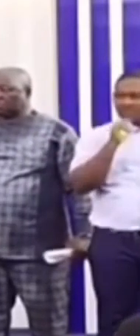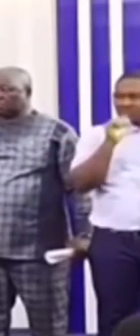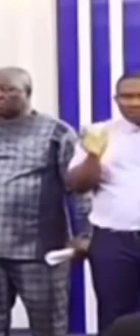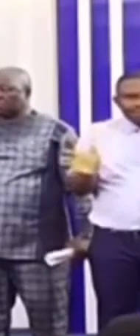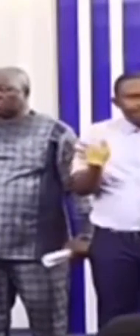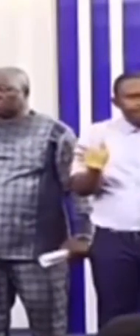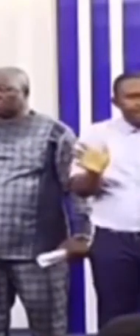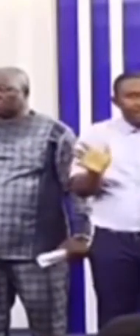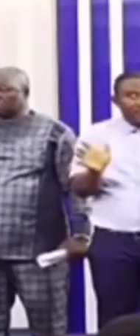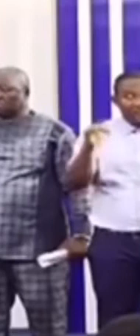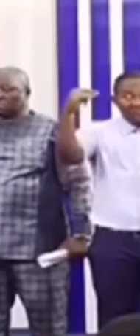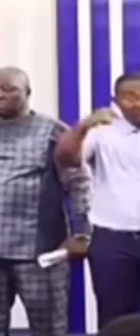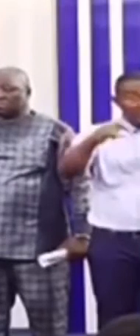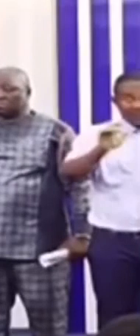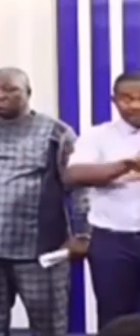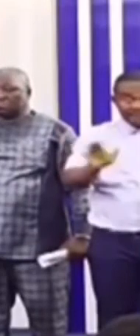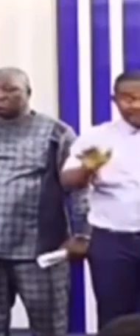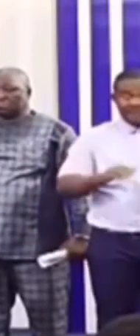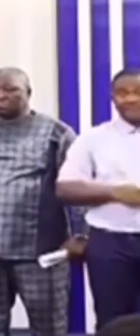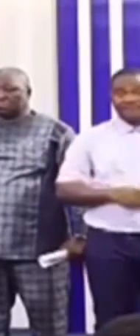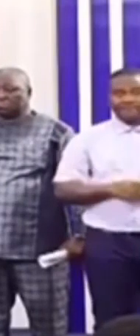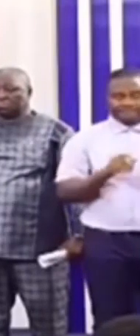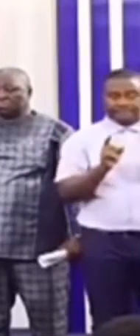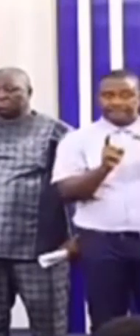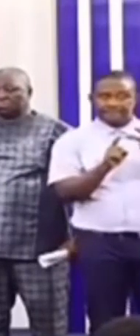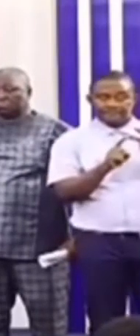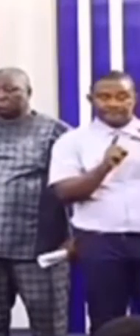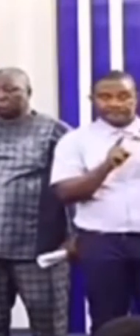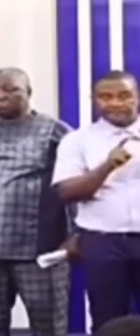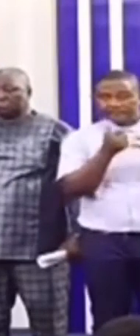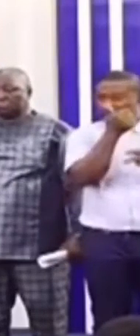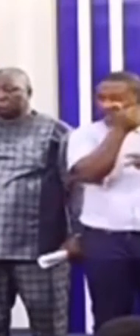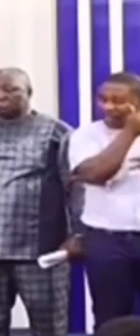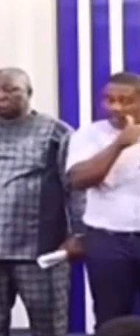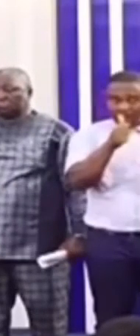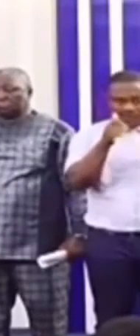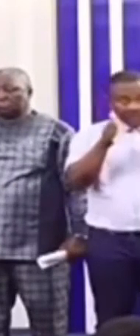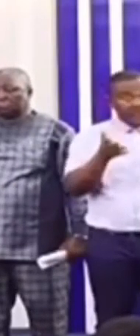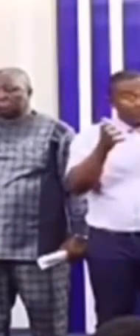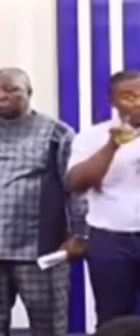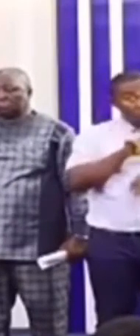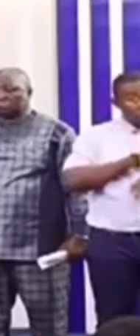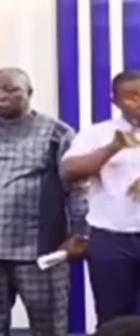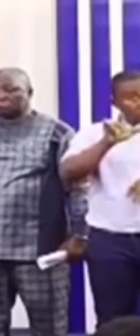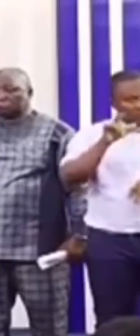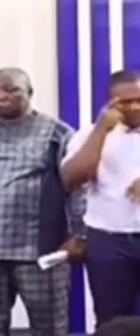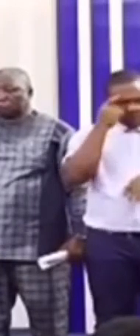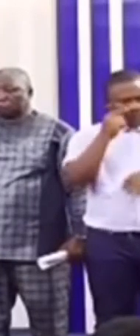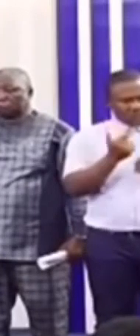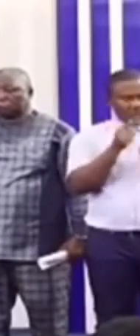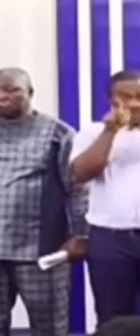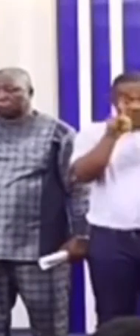until further notice. Second, any traveler, except for Ghanaian